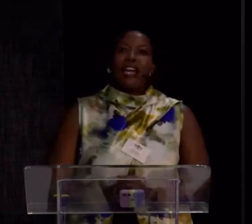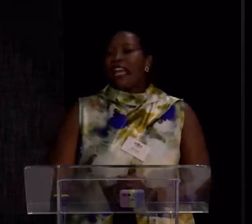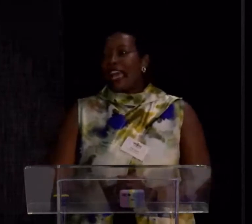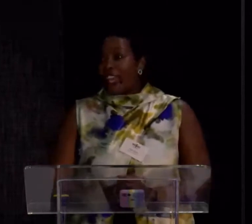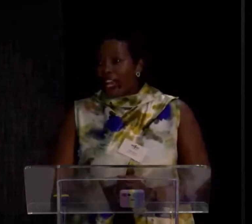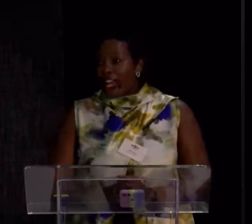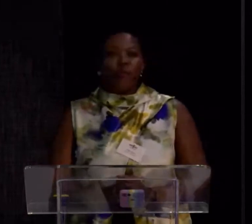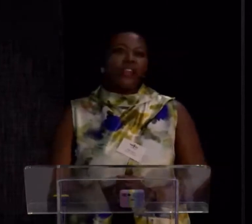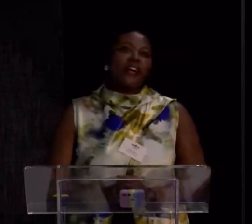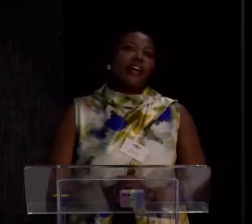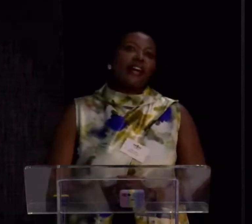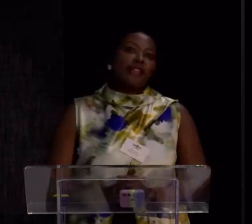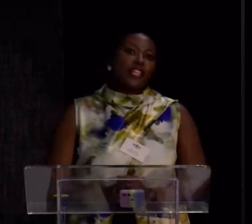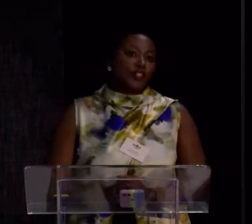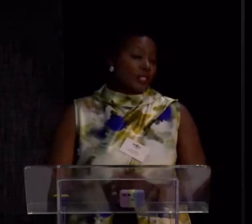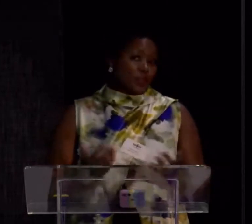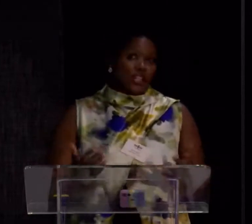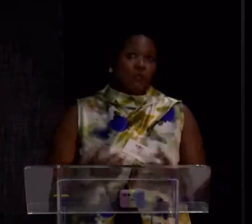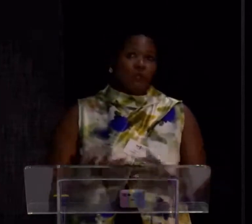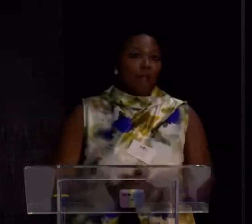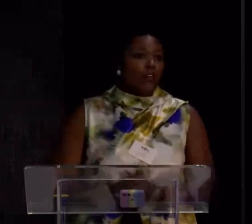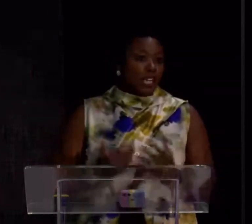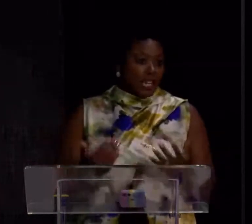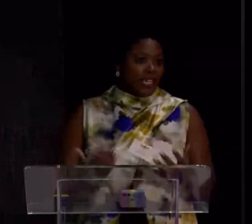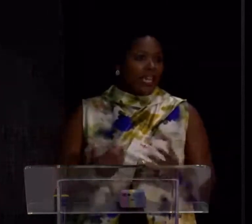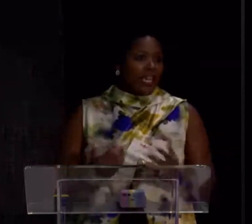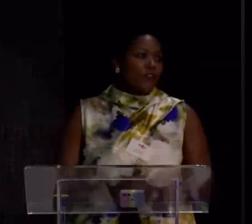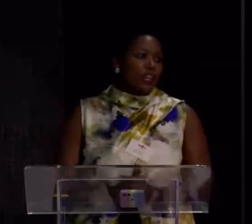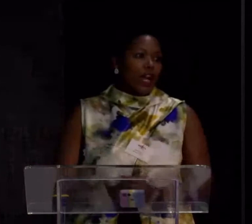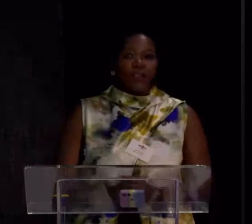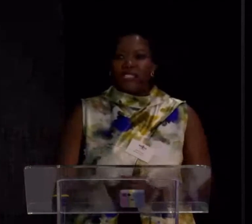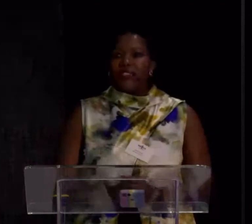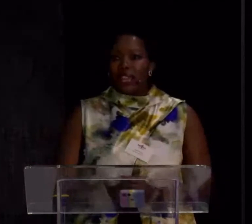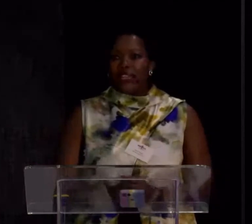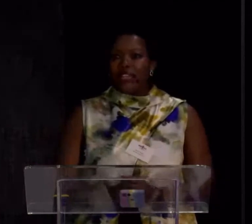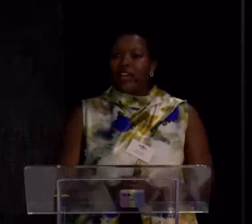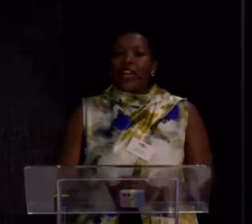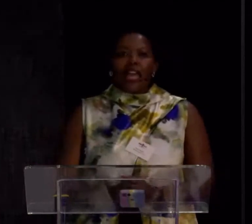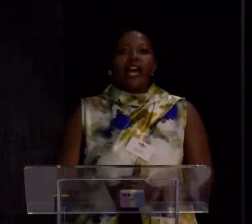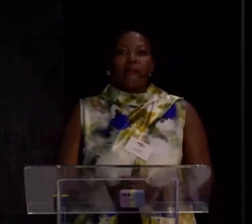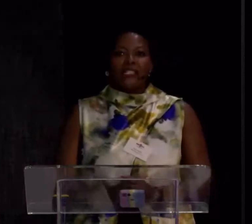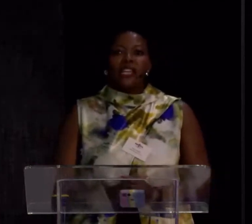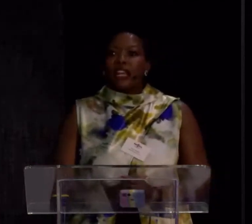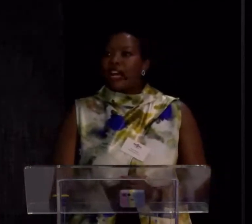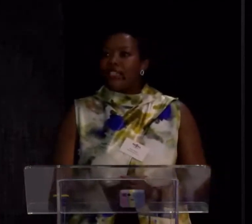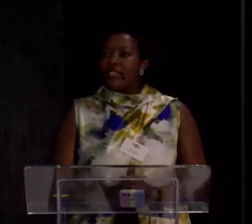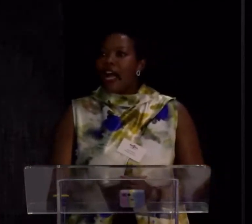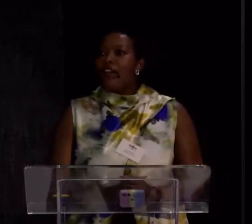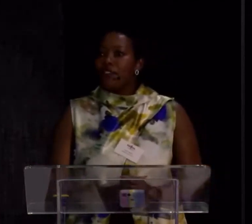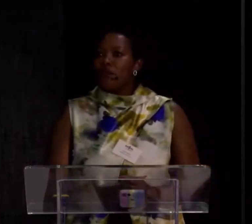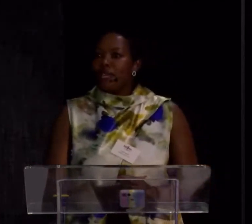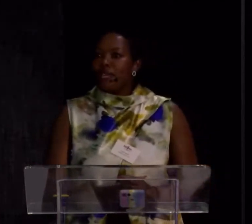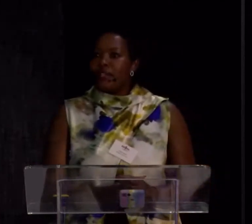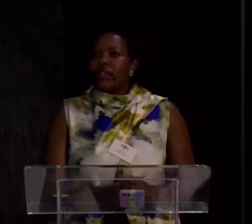failure, the extreme weather issues that we've just spoken about. Here in South Africa, we've seen the La Nina. And I must say, guys,